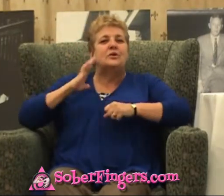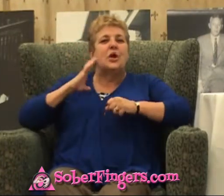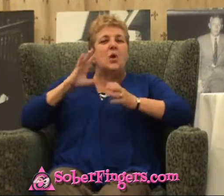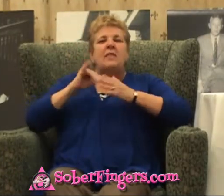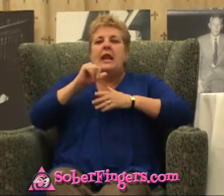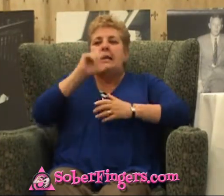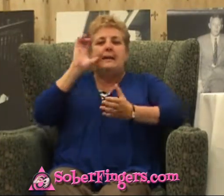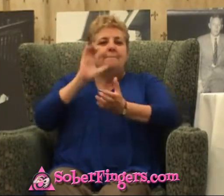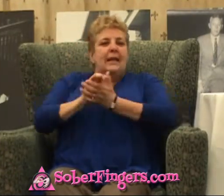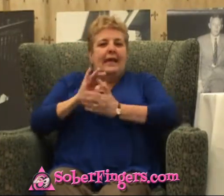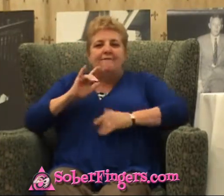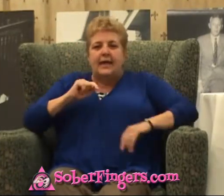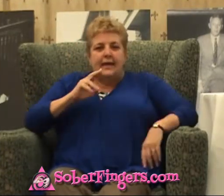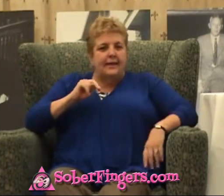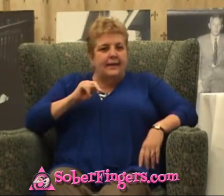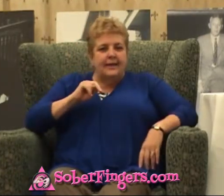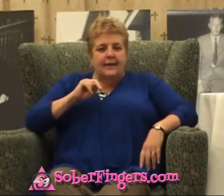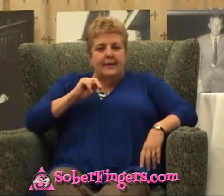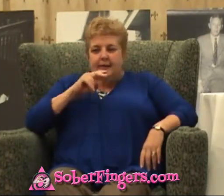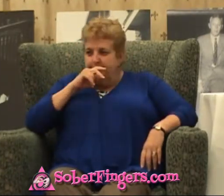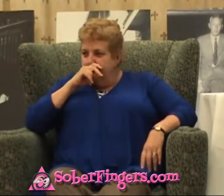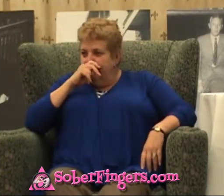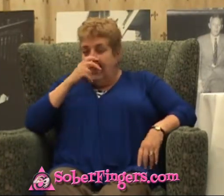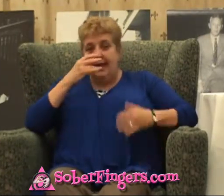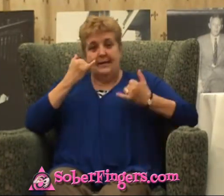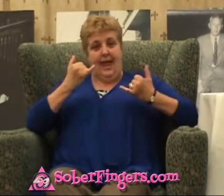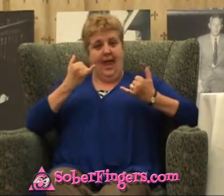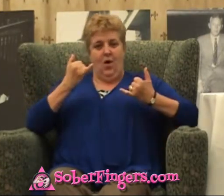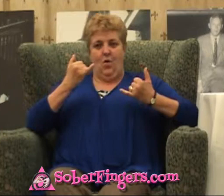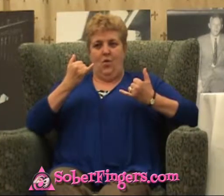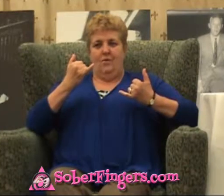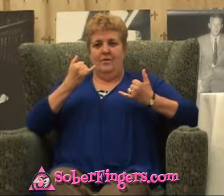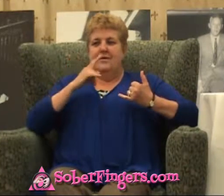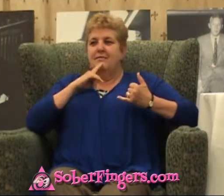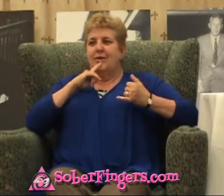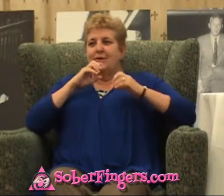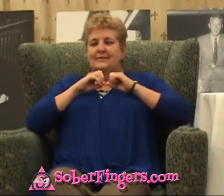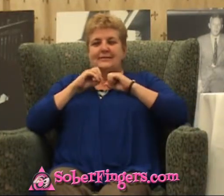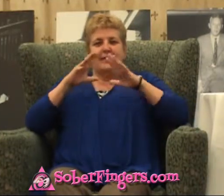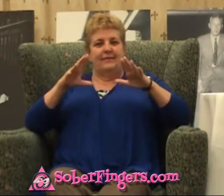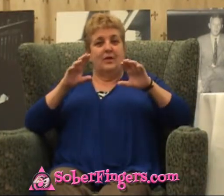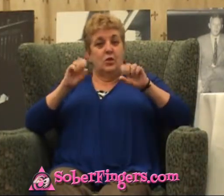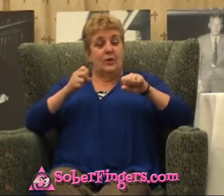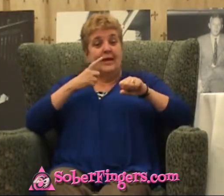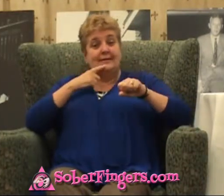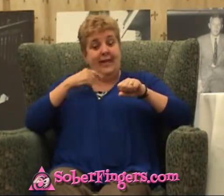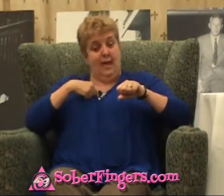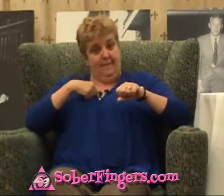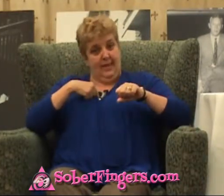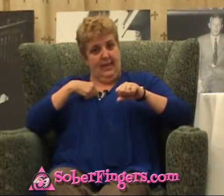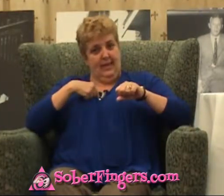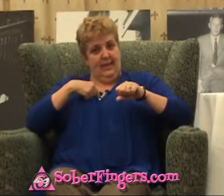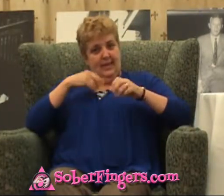And now, a few short 24 hours later, there is absolutely nothing you can tell me that will make me not believe in